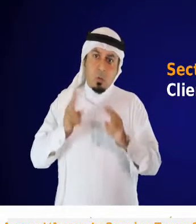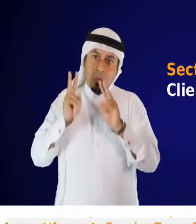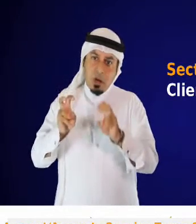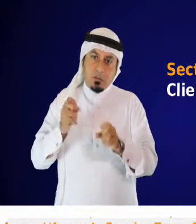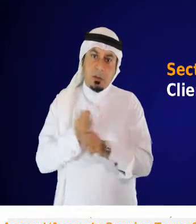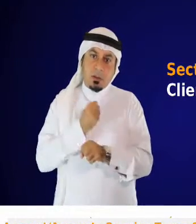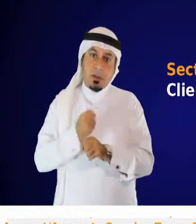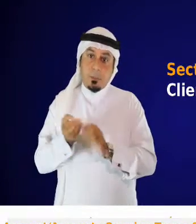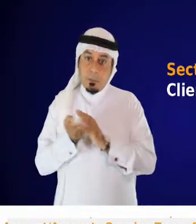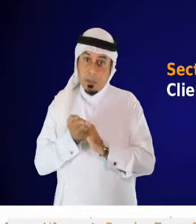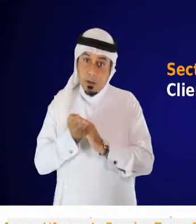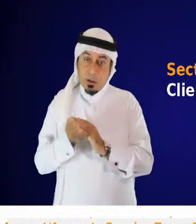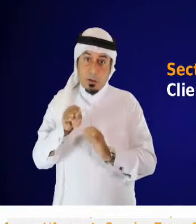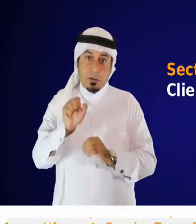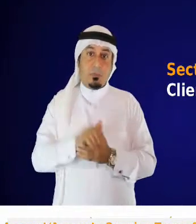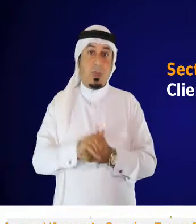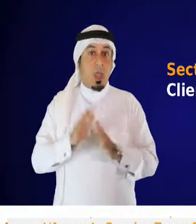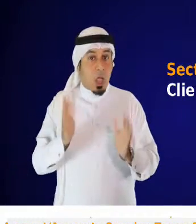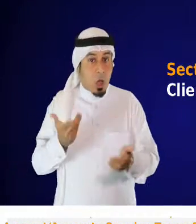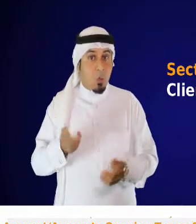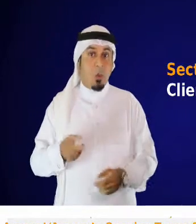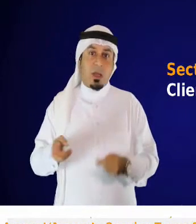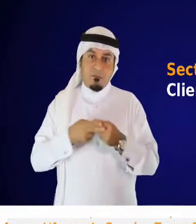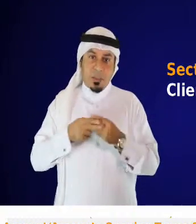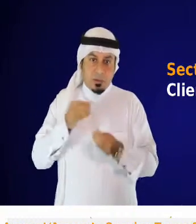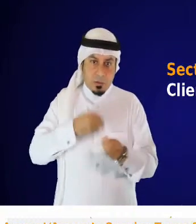to replace or reissue such card at its sole discretion.